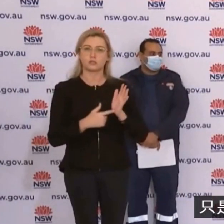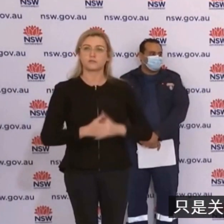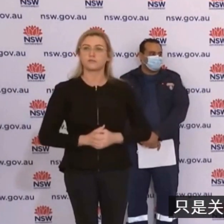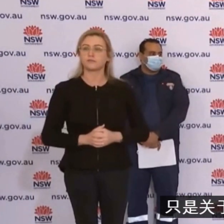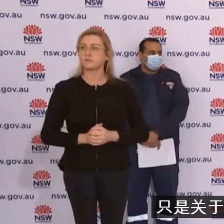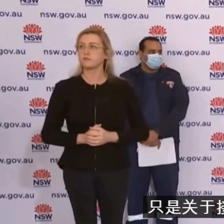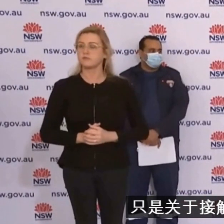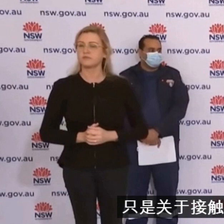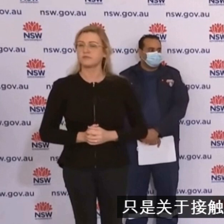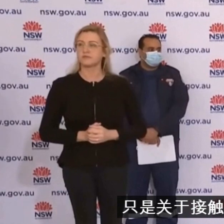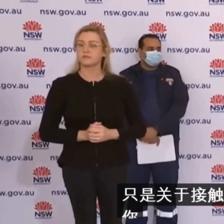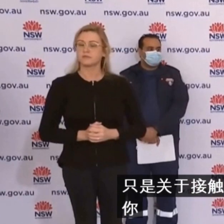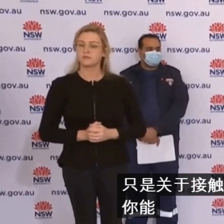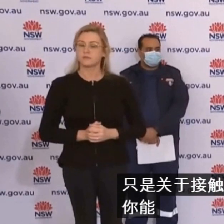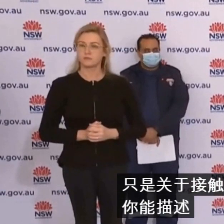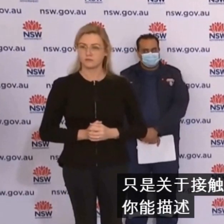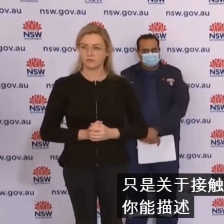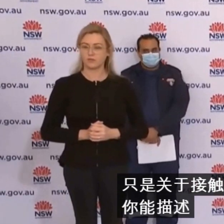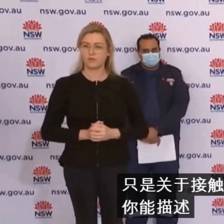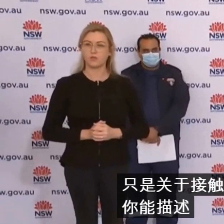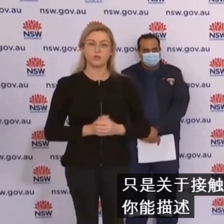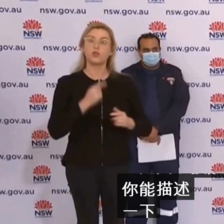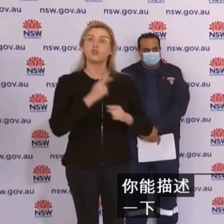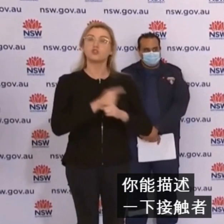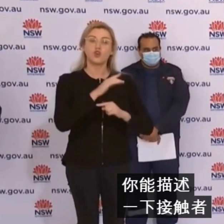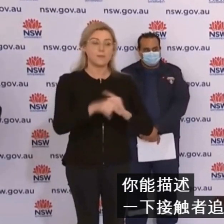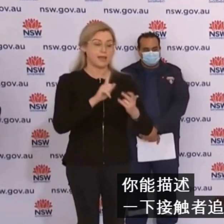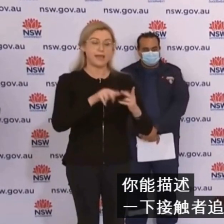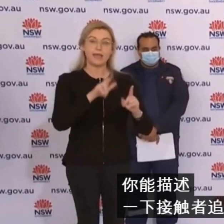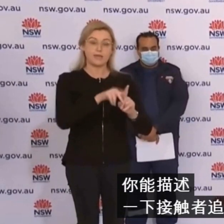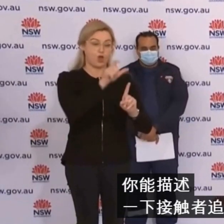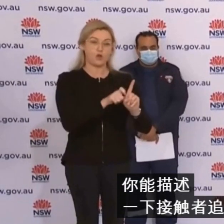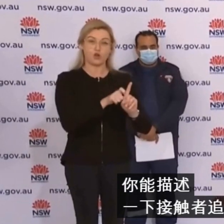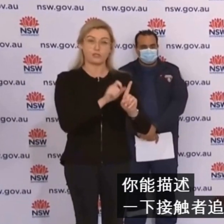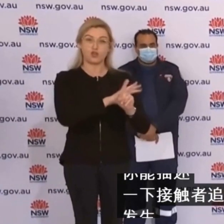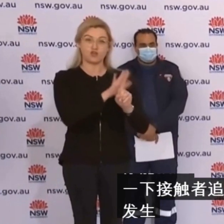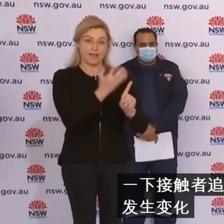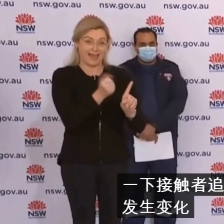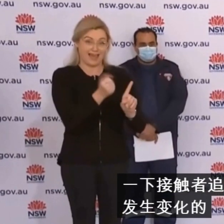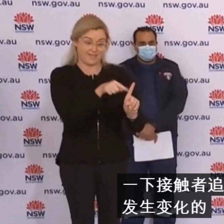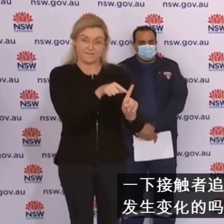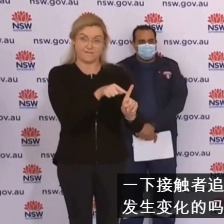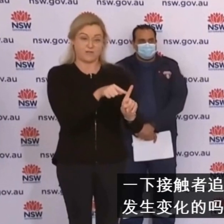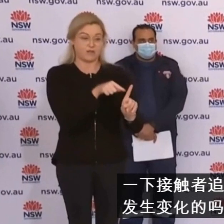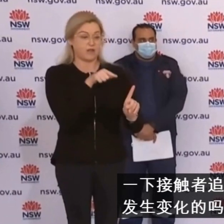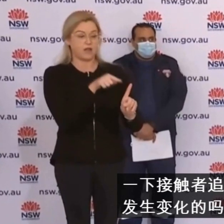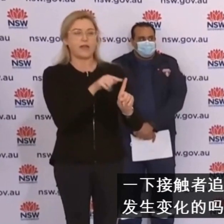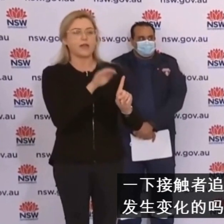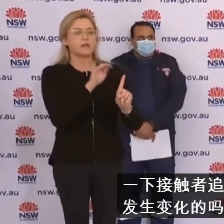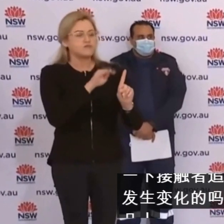Just a couple of questions on contact tracing. Can you describe how the operation of contact tracing has changed, if it has,